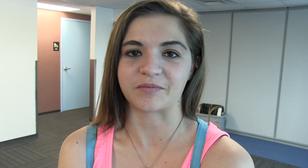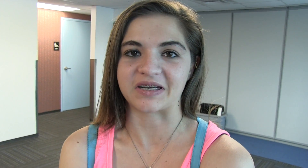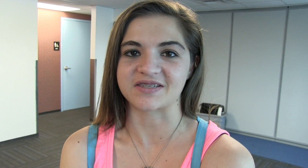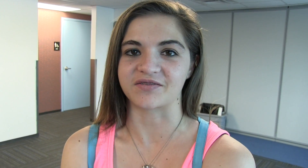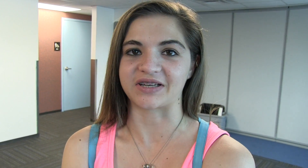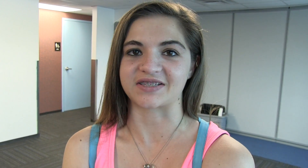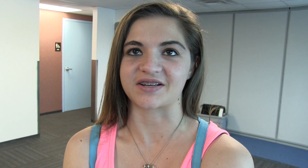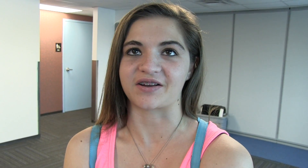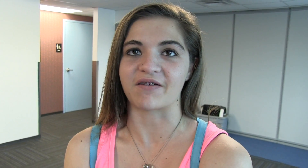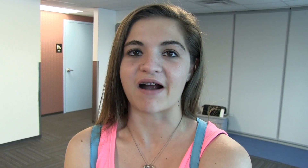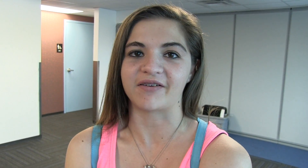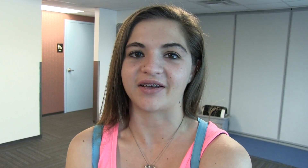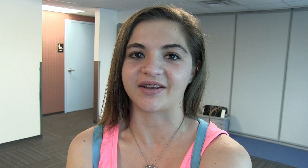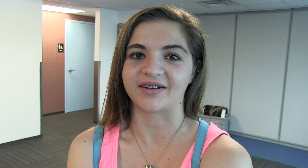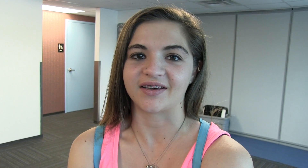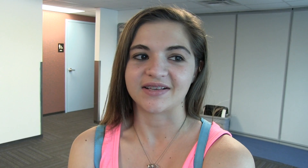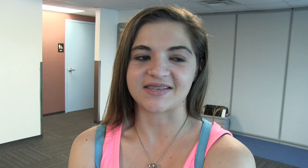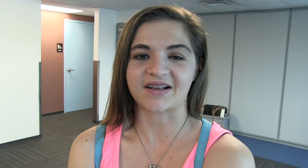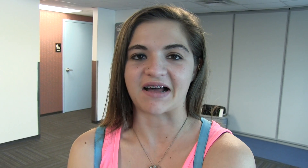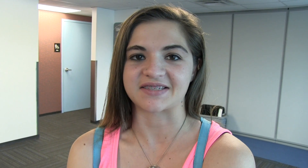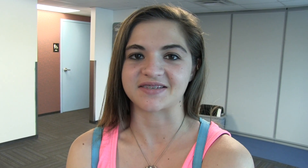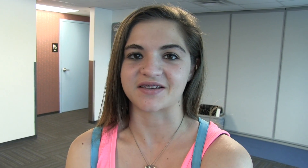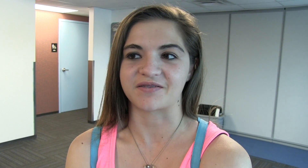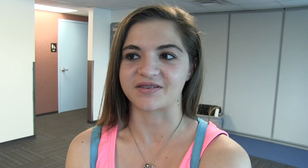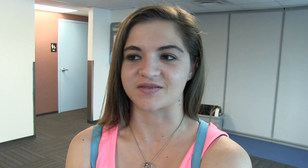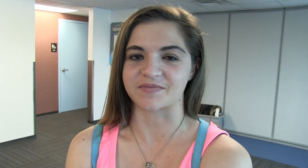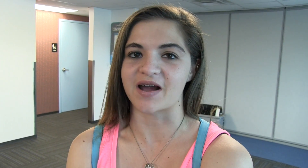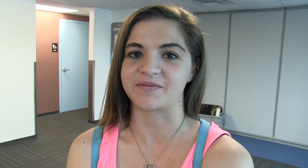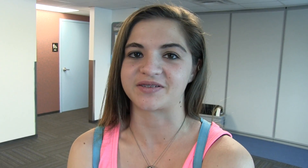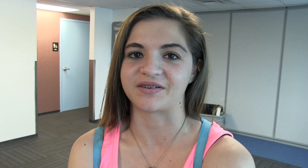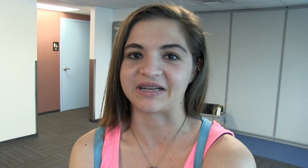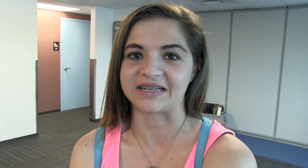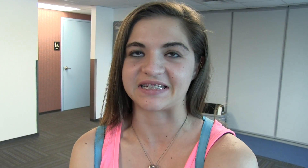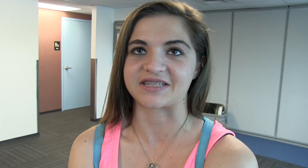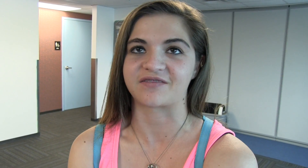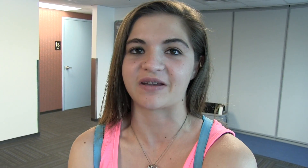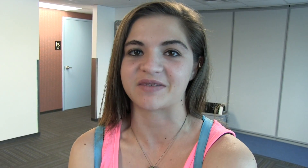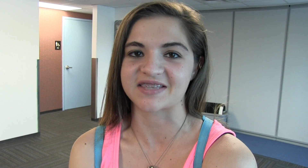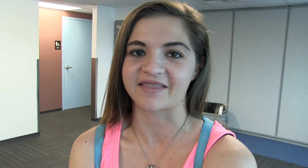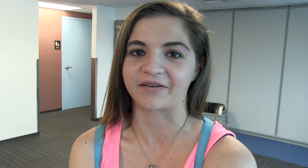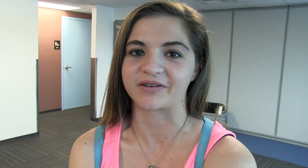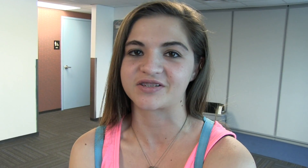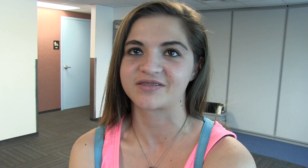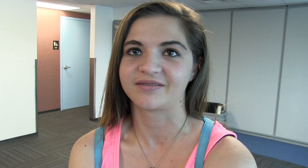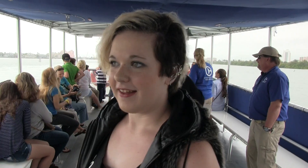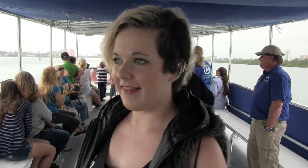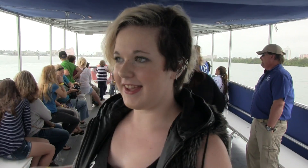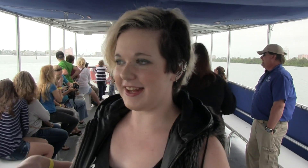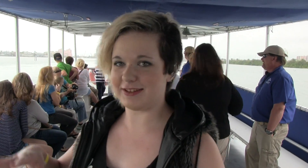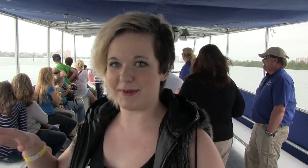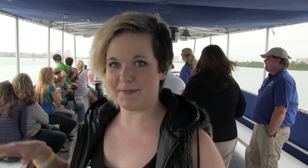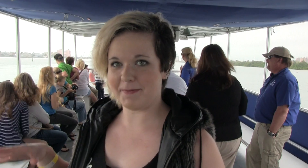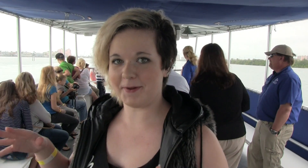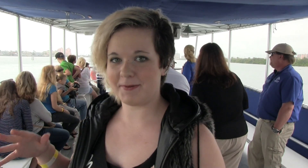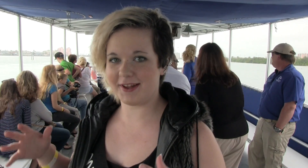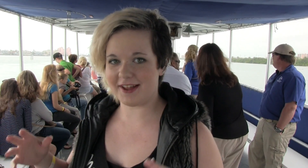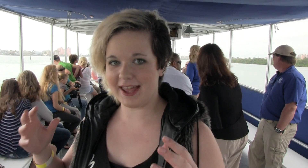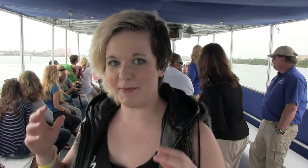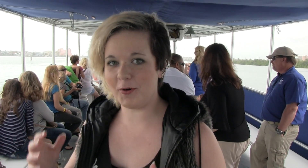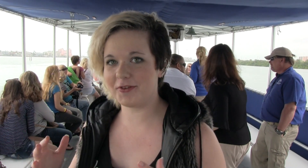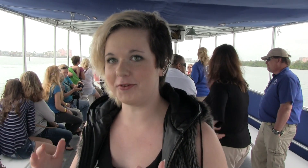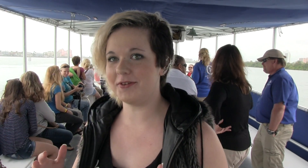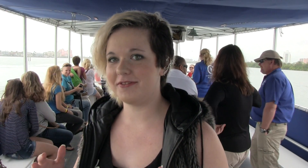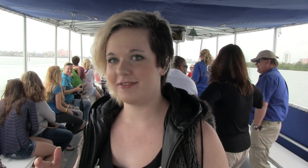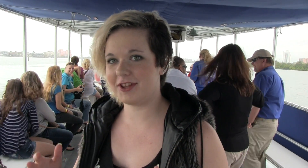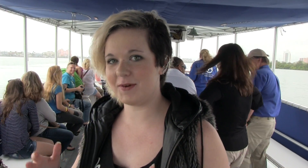the family doesn't really get to go out and take classes so this is my opportunity to teach family sign language. I like getting to meet people because